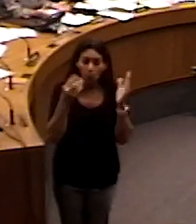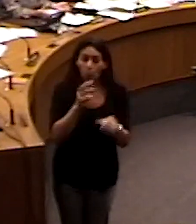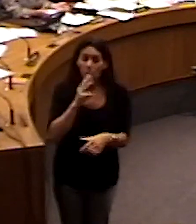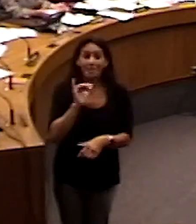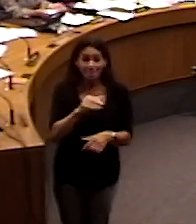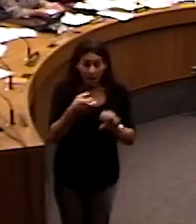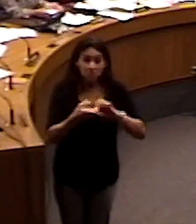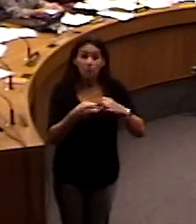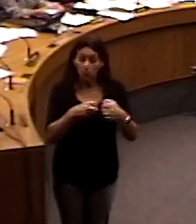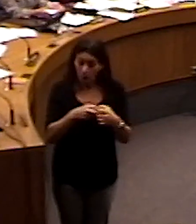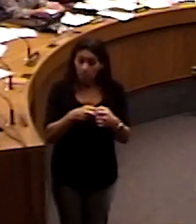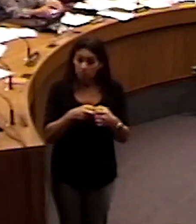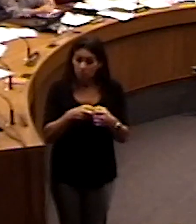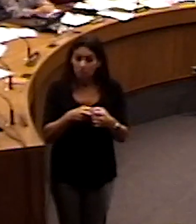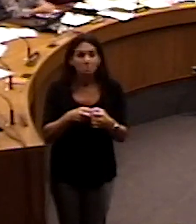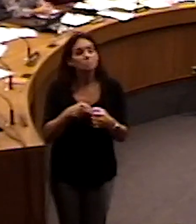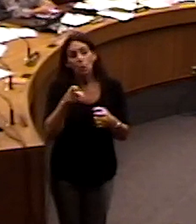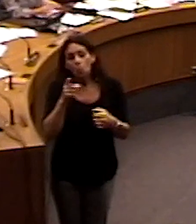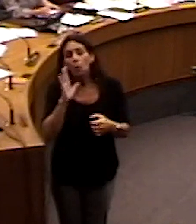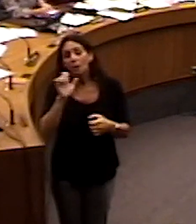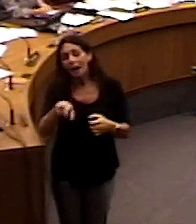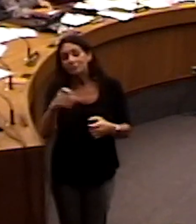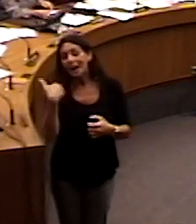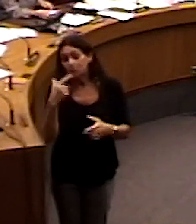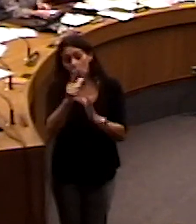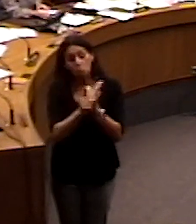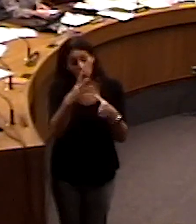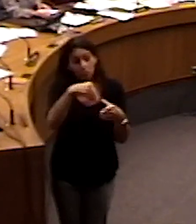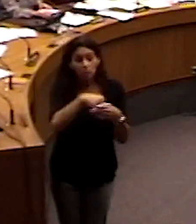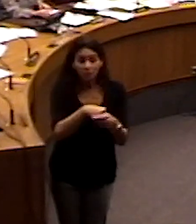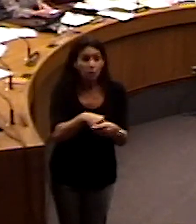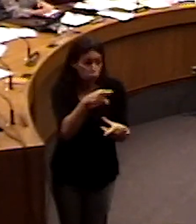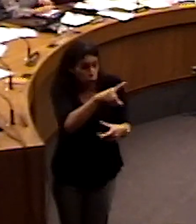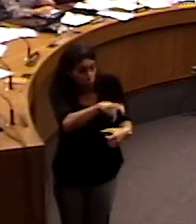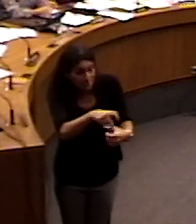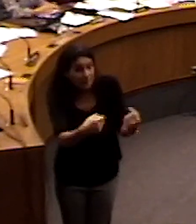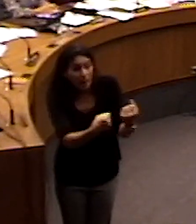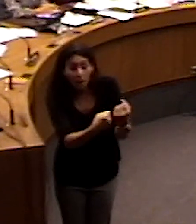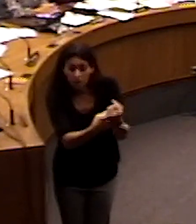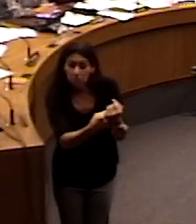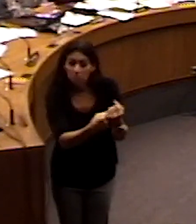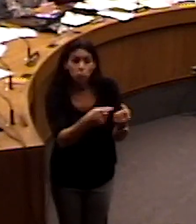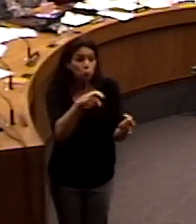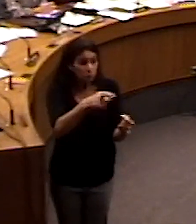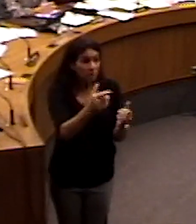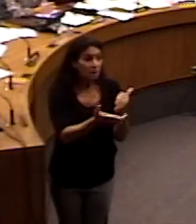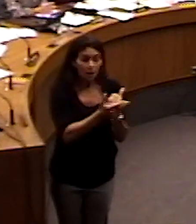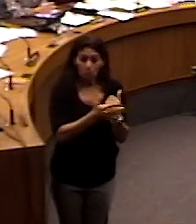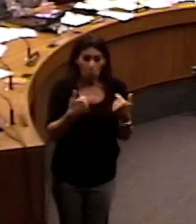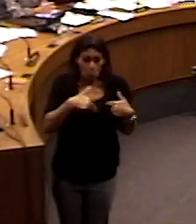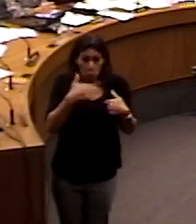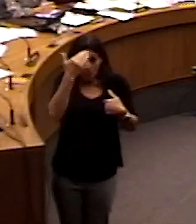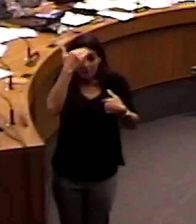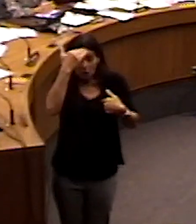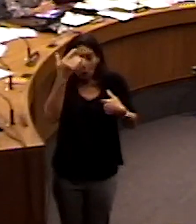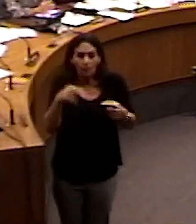that has to go. An attorney's going to have to get involved and help you, because you need help. There's no doubt about it. Everyone up here knows this.